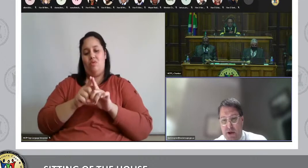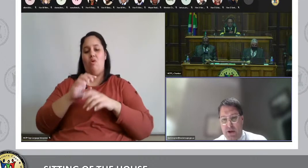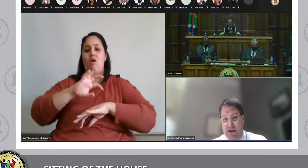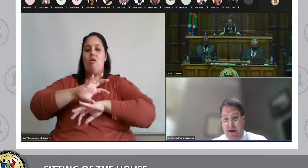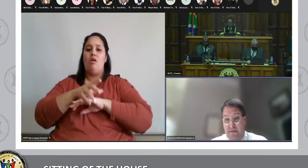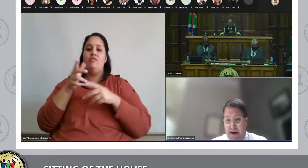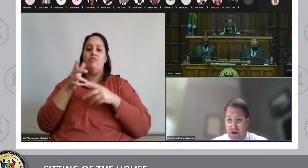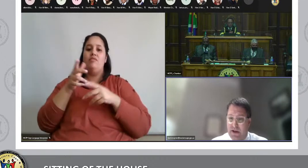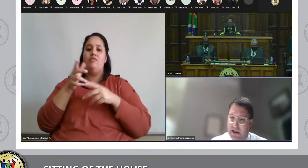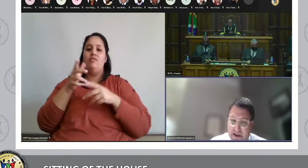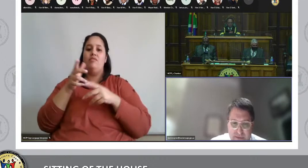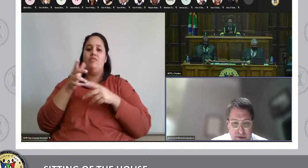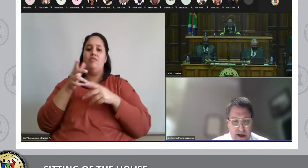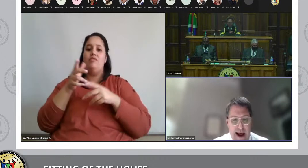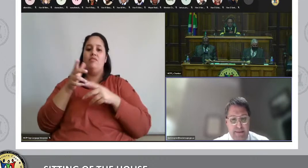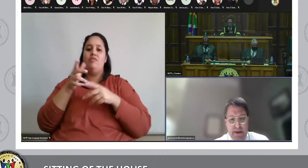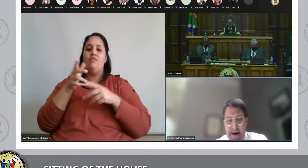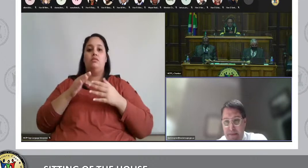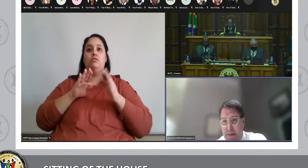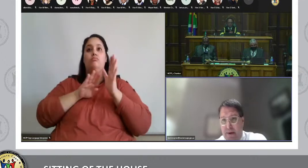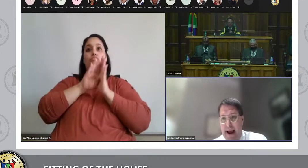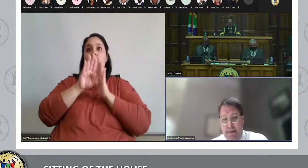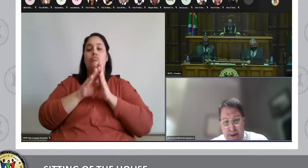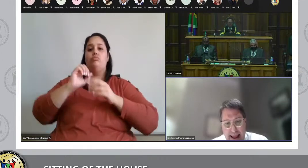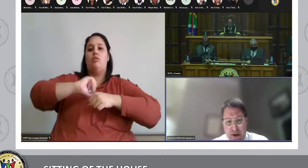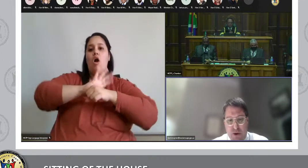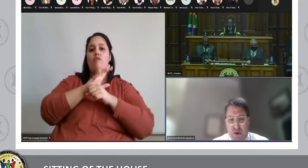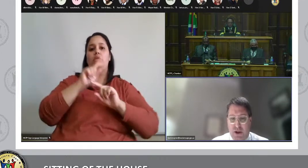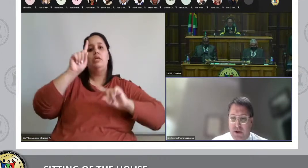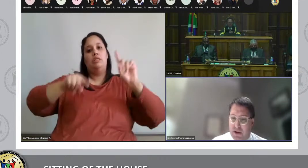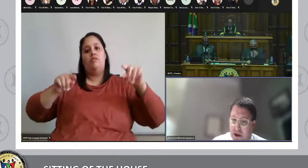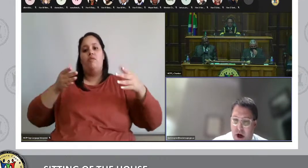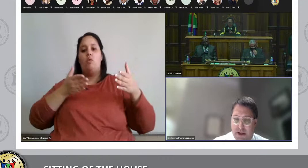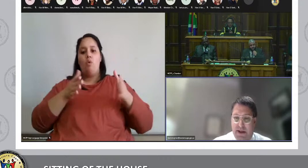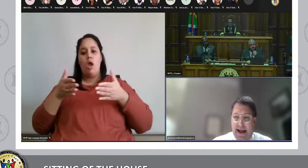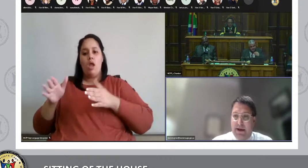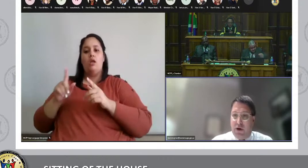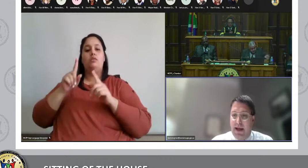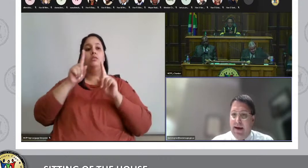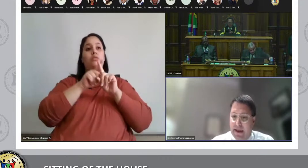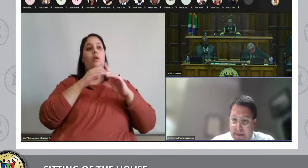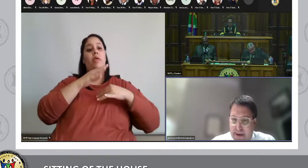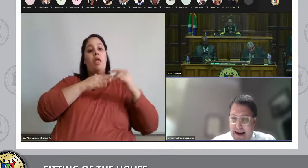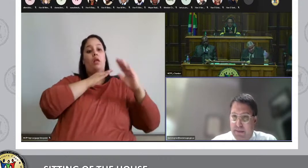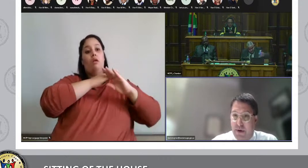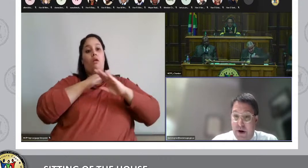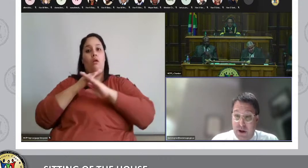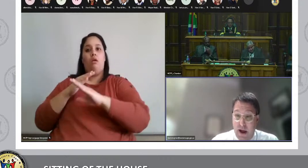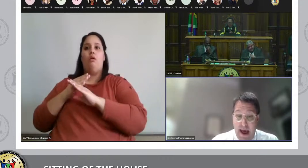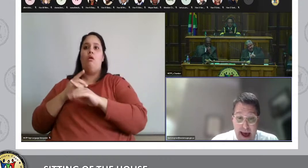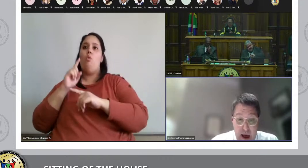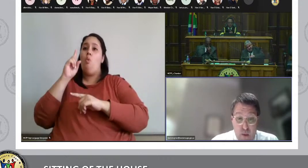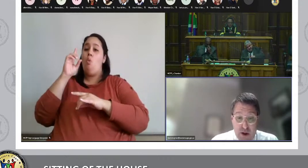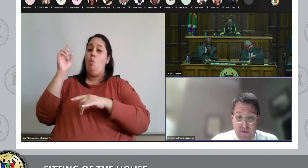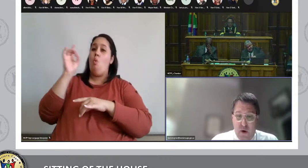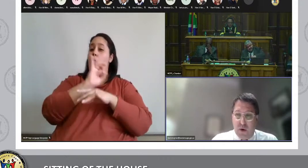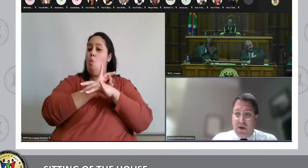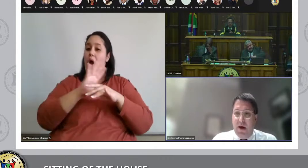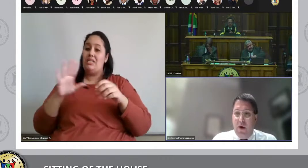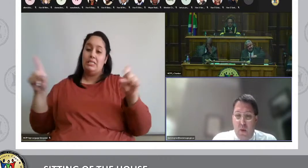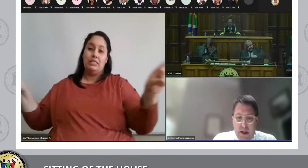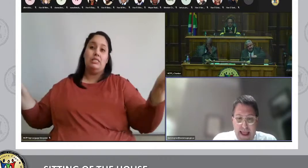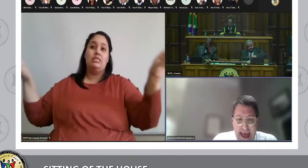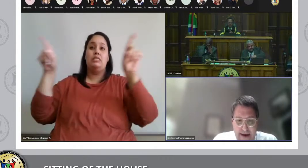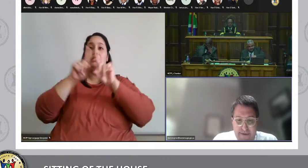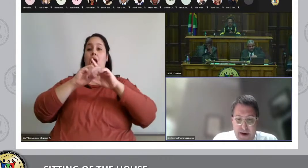experiencing surges in infections at different times. Applying blanket restrictions across the country is a blunt approach, which of